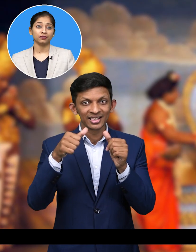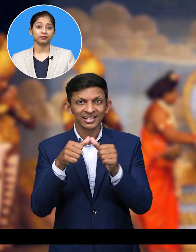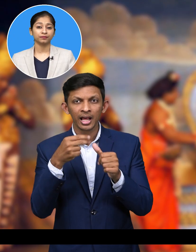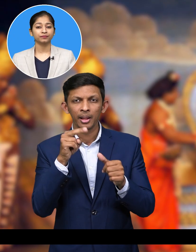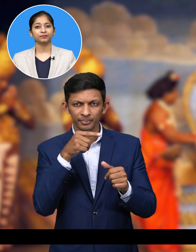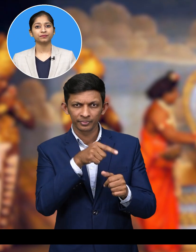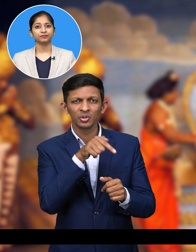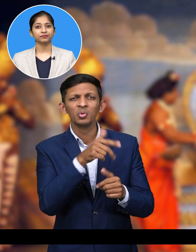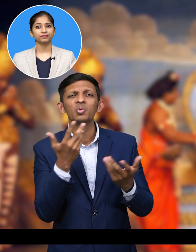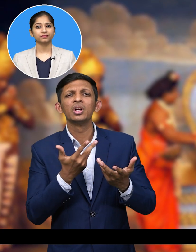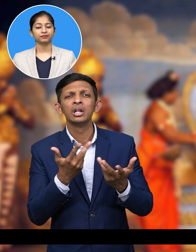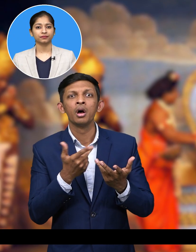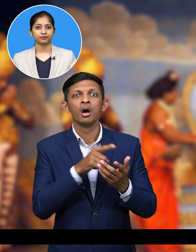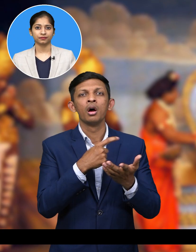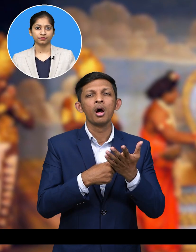people.